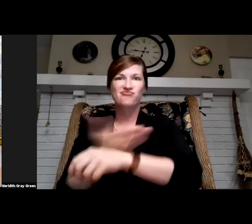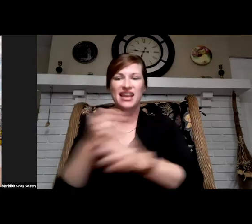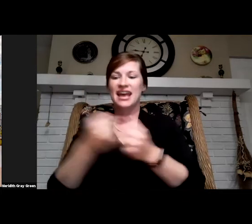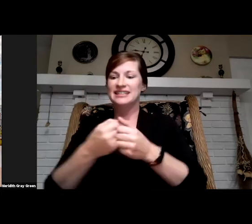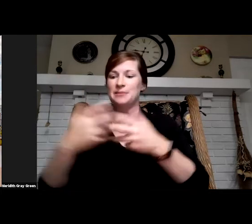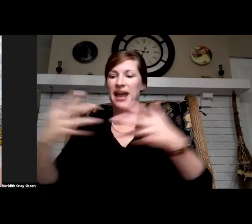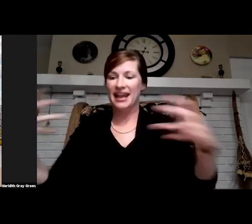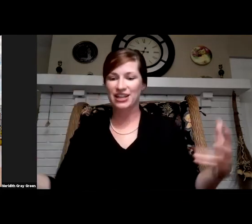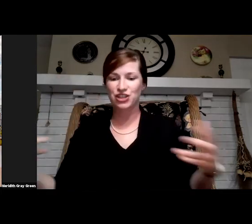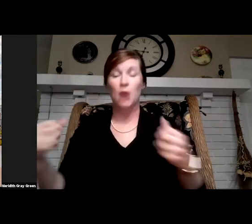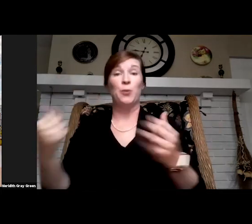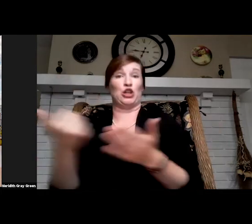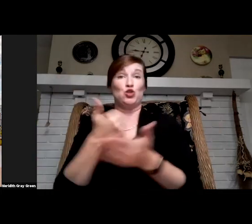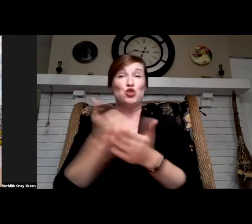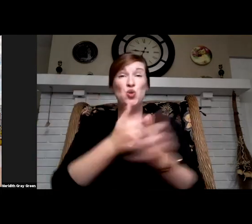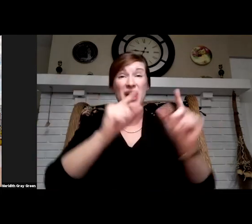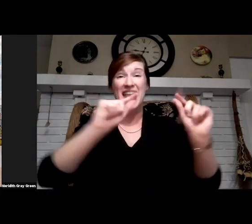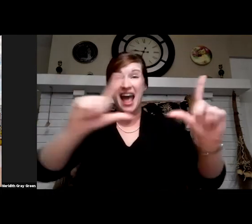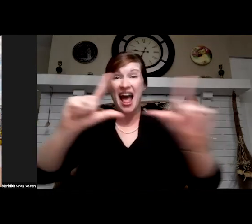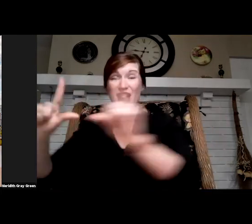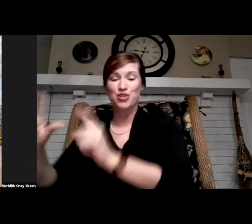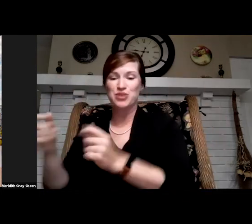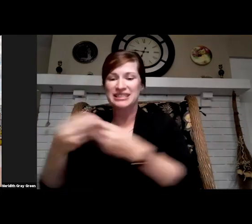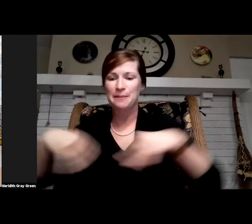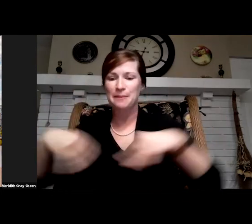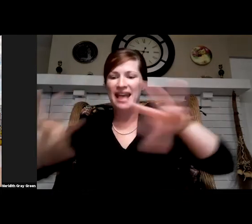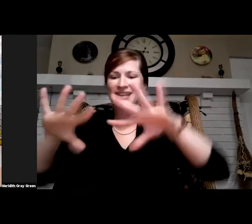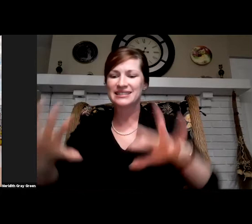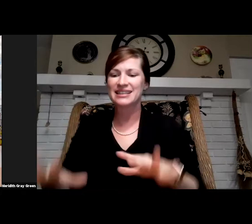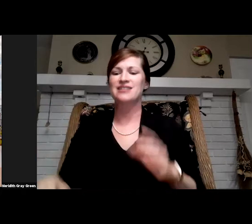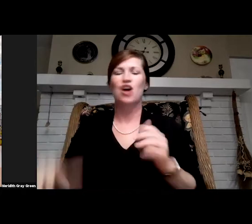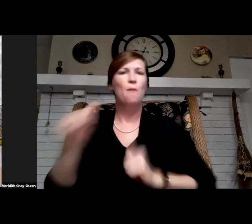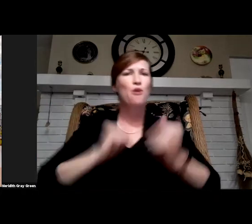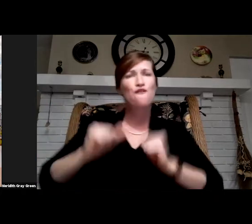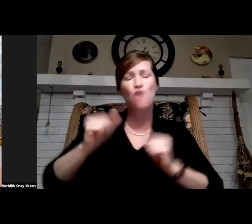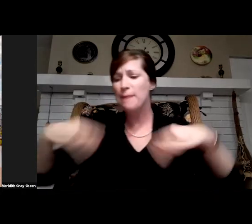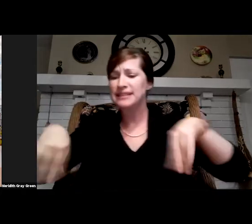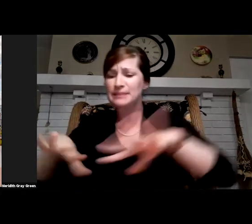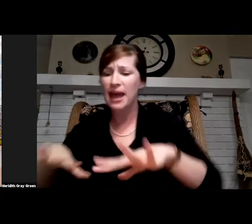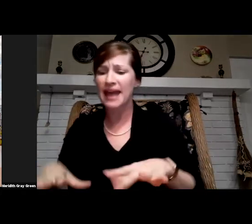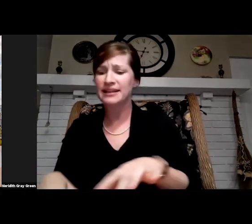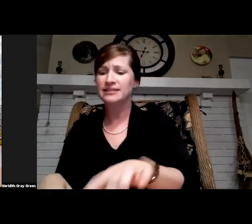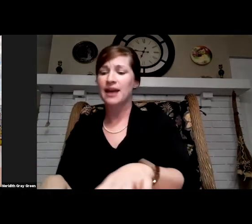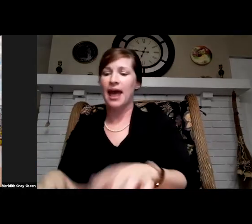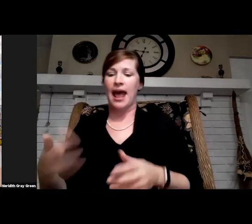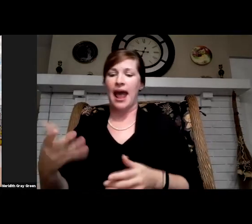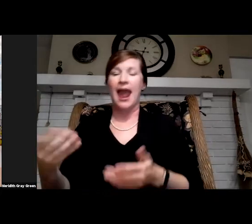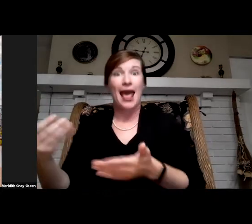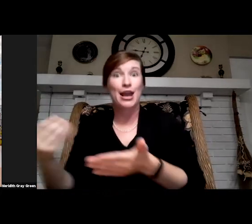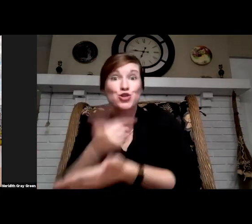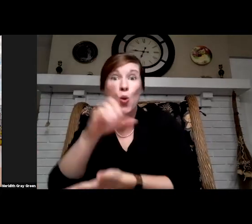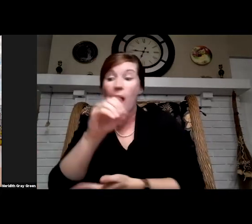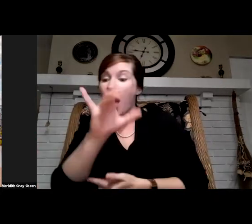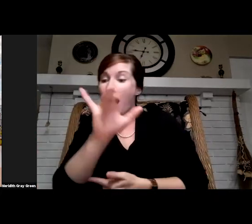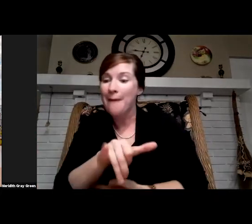In 2019, the museum underwent an expansion with new gallery spaces and performance